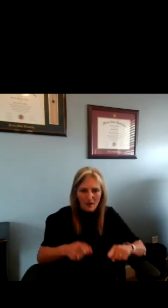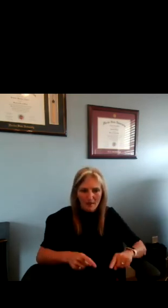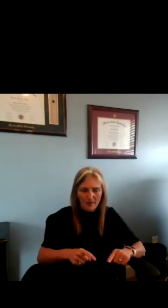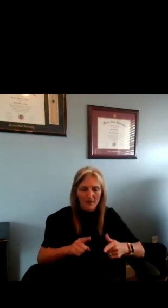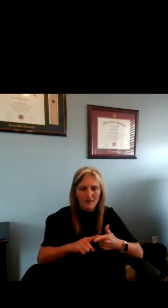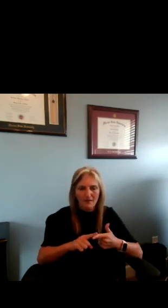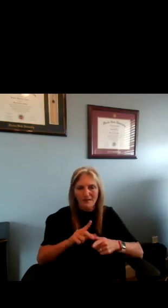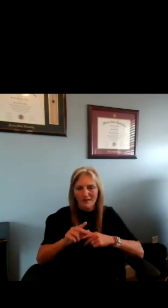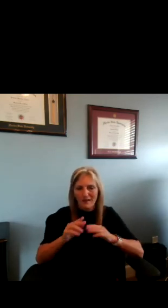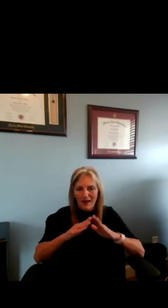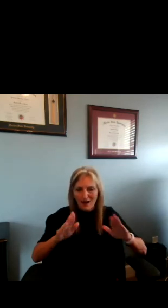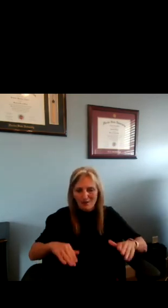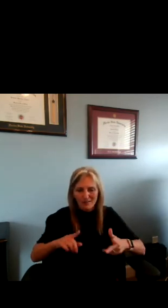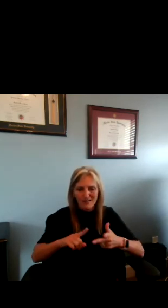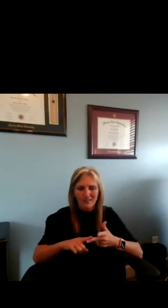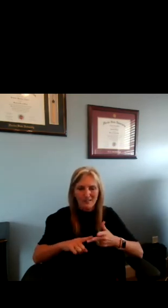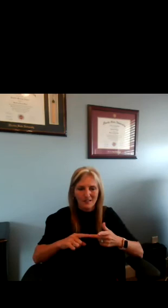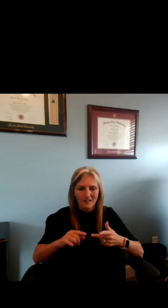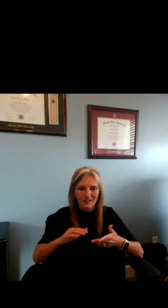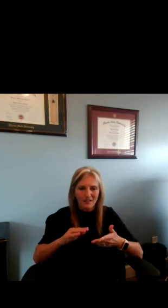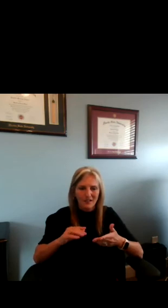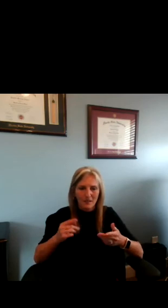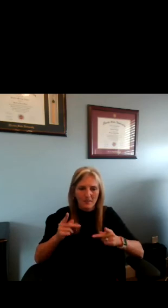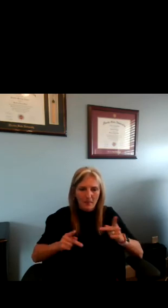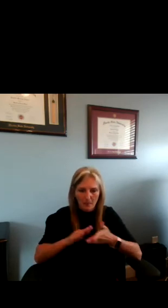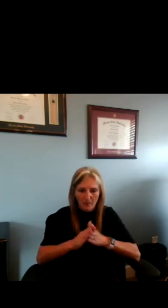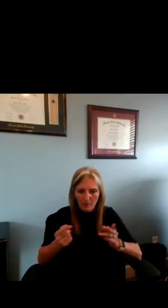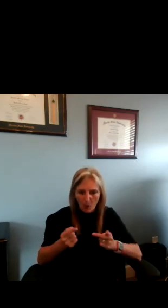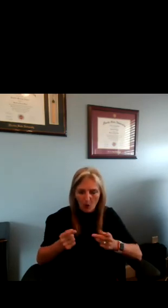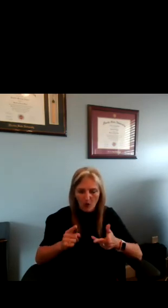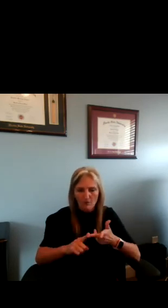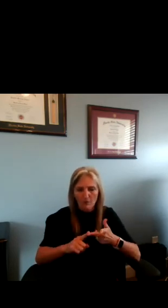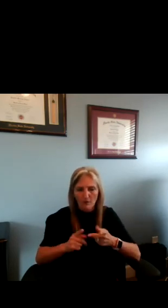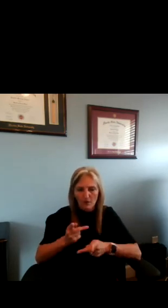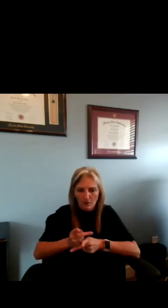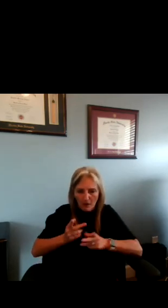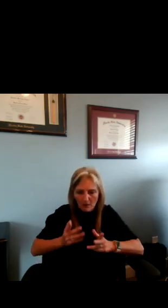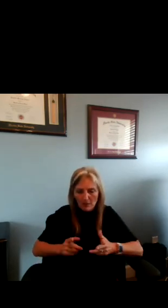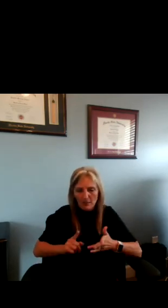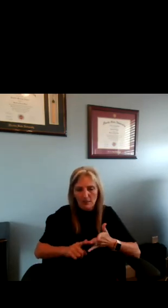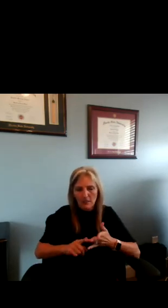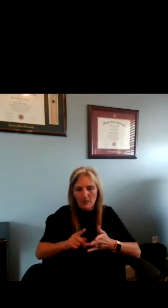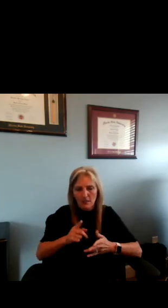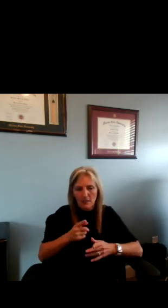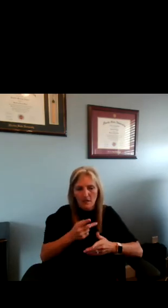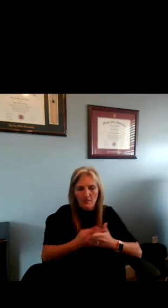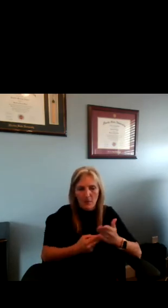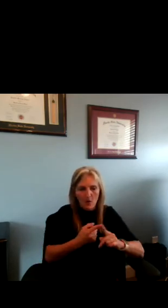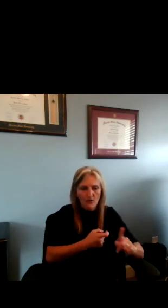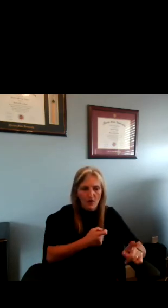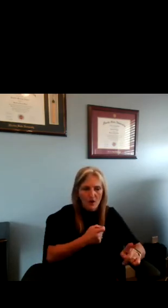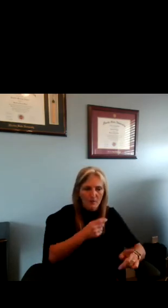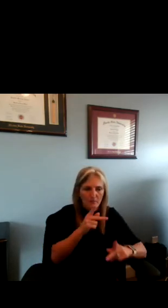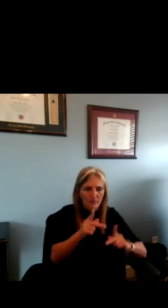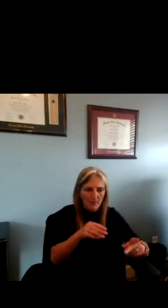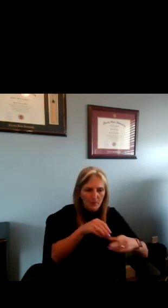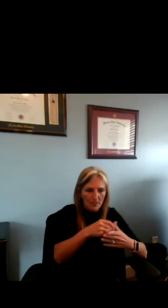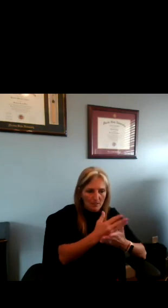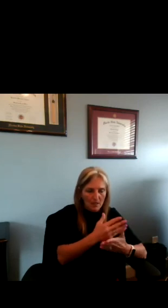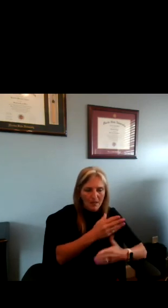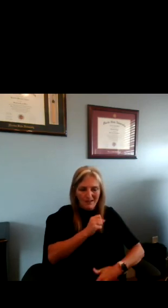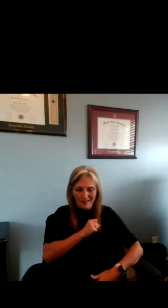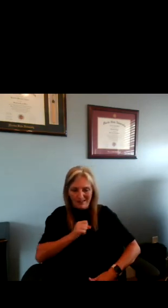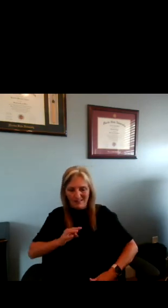housing, injuries sustained in custody, things like that for incarcerated populations. On the staff side, we're looking at things